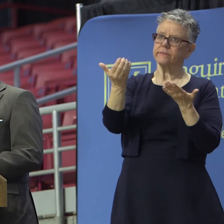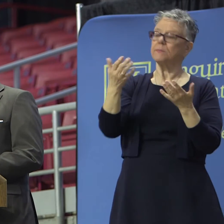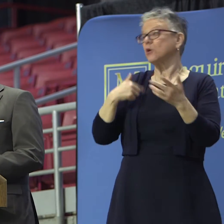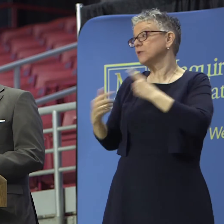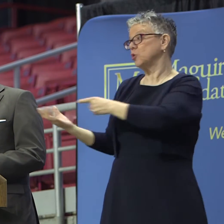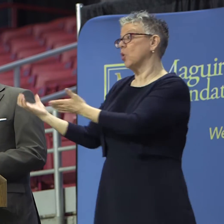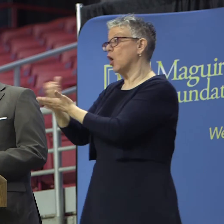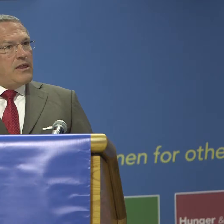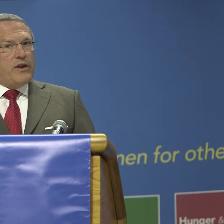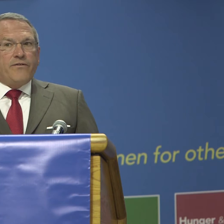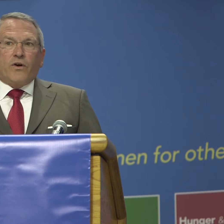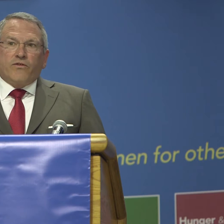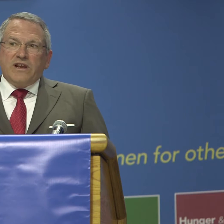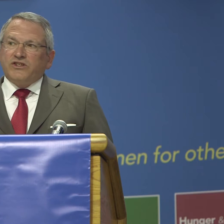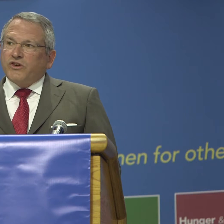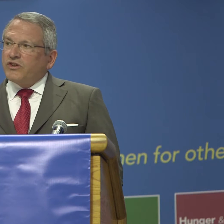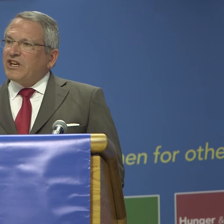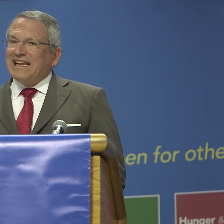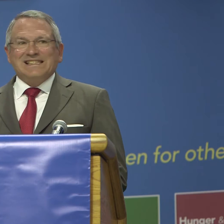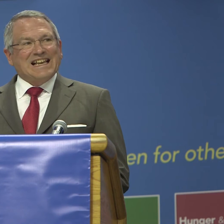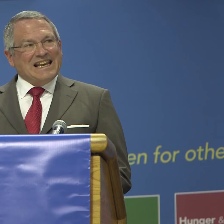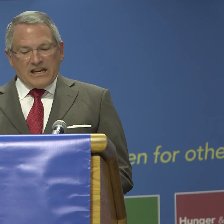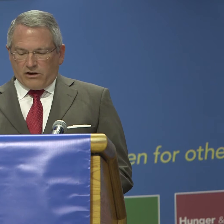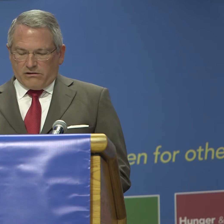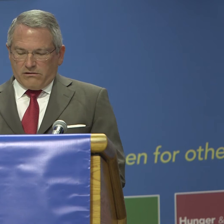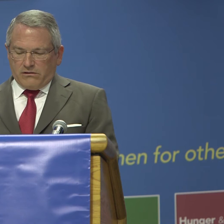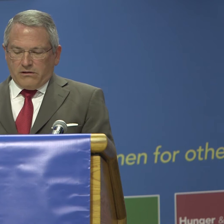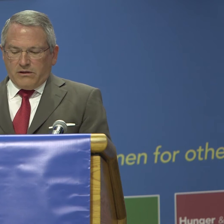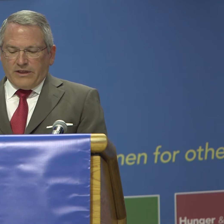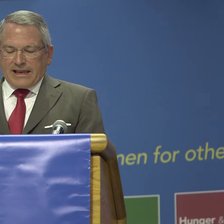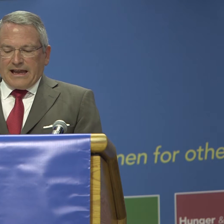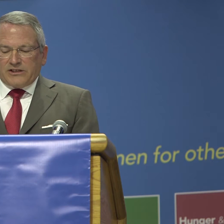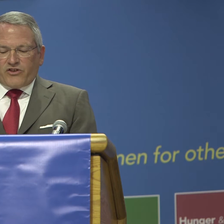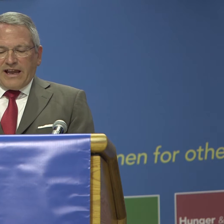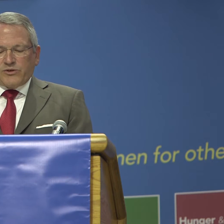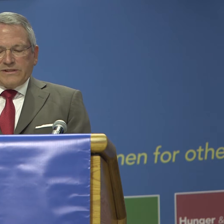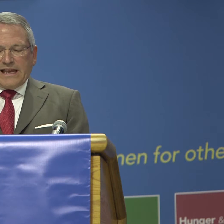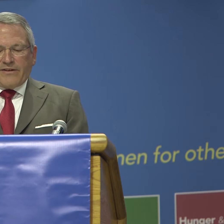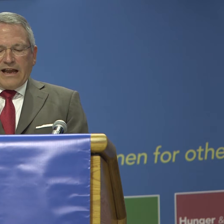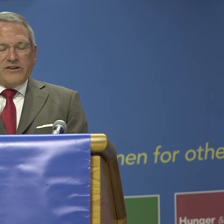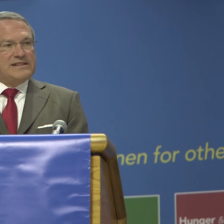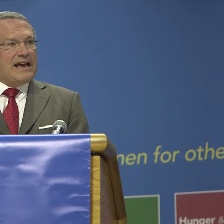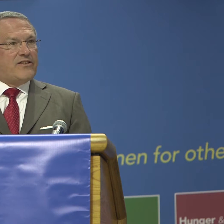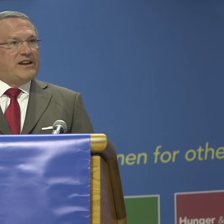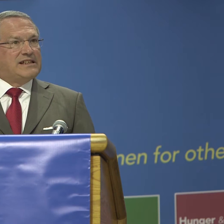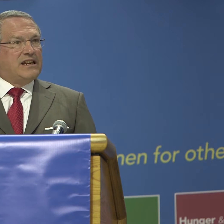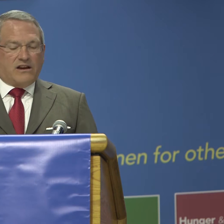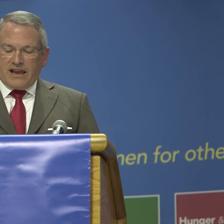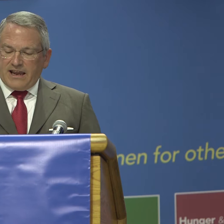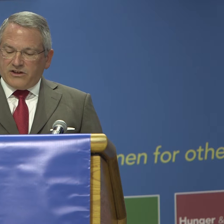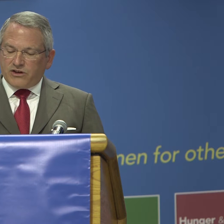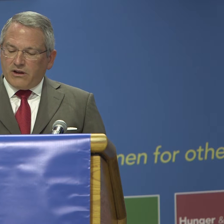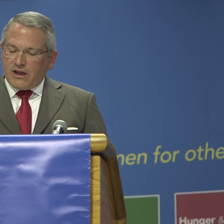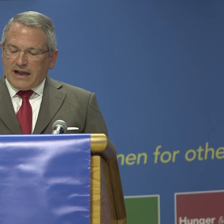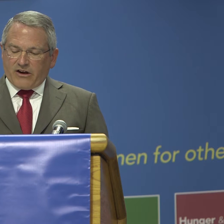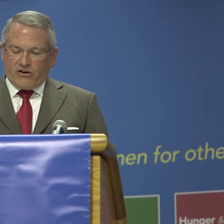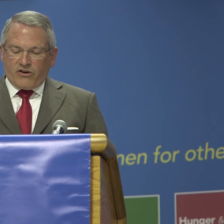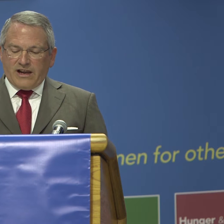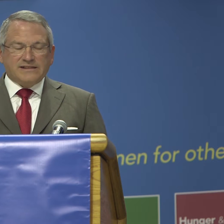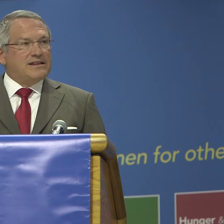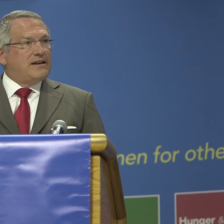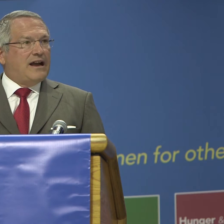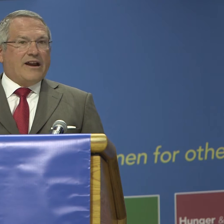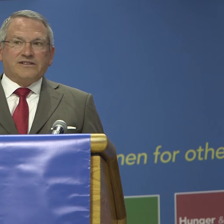college degree. Therefore, research is clear that college graduates have higher salaries at a young age,